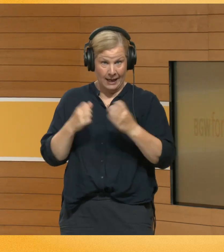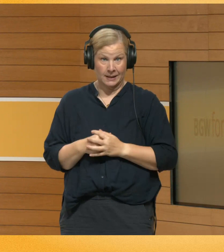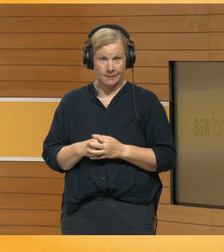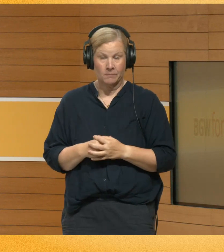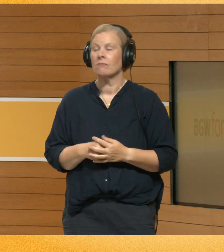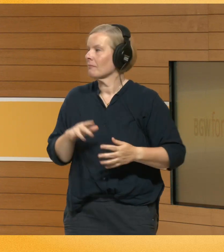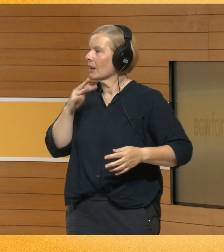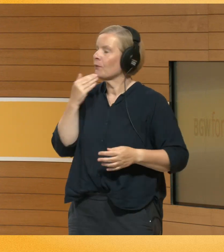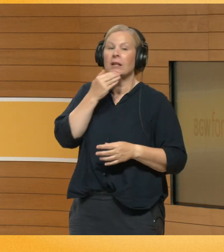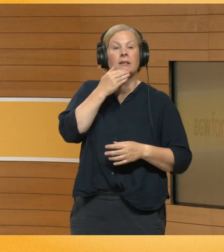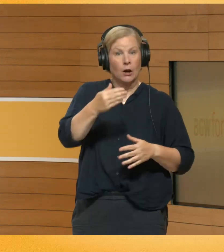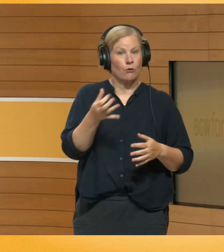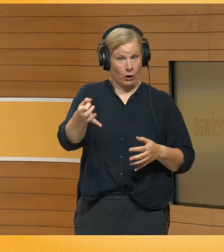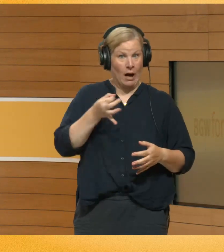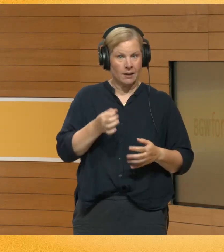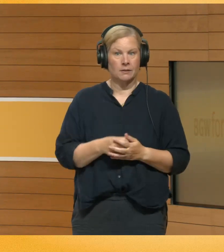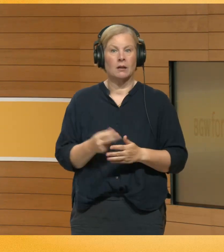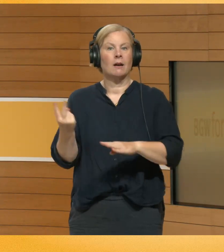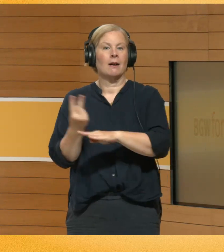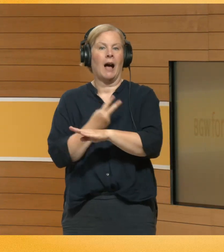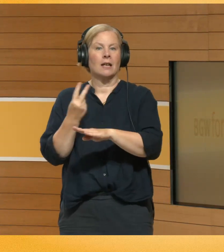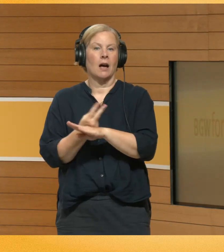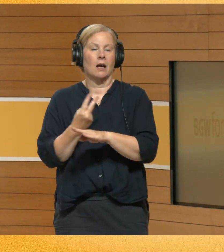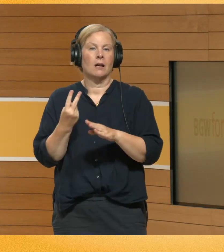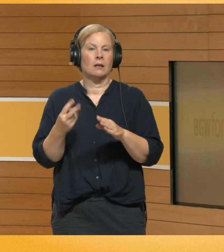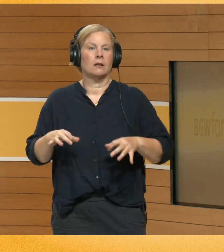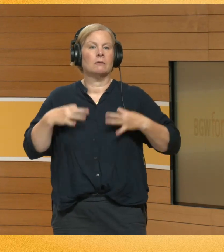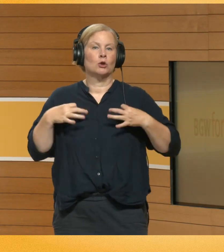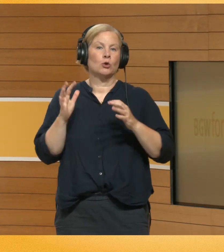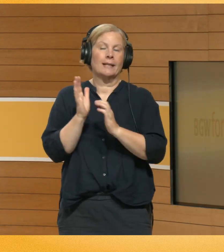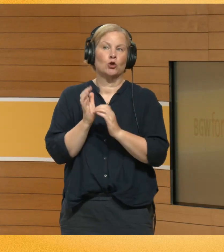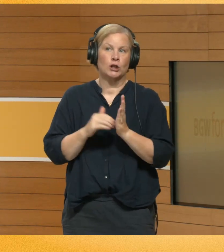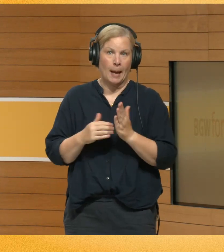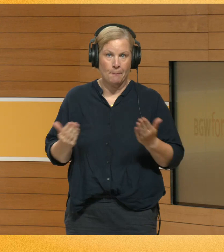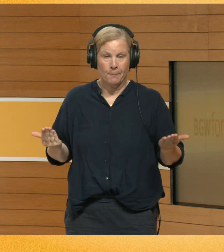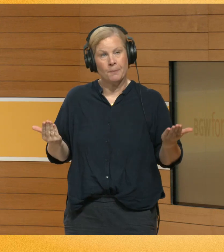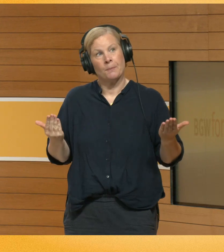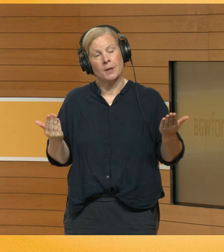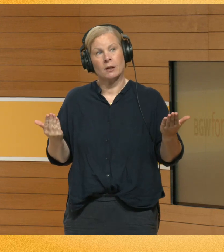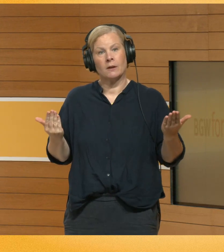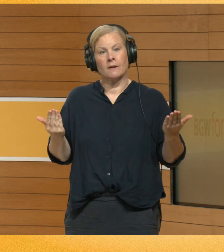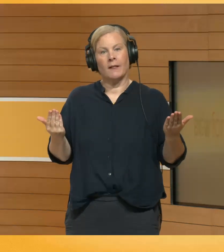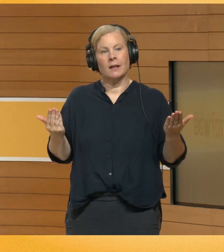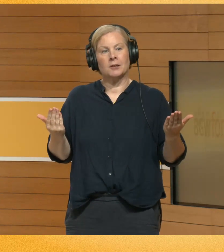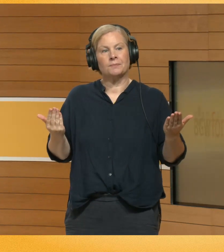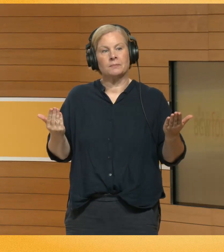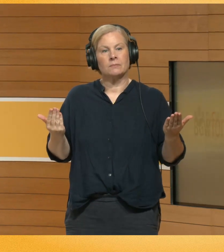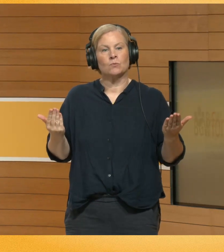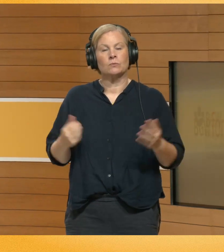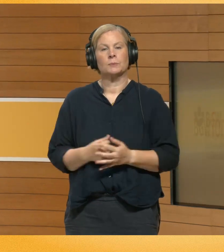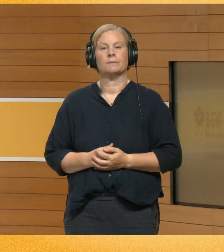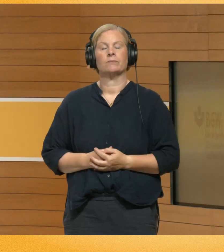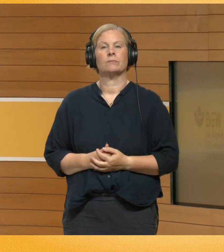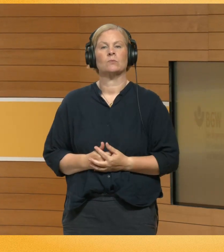healthcare system will rather be assumed to have been decentralized,